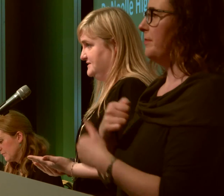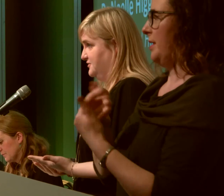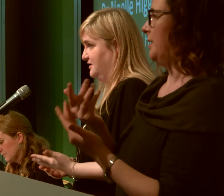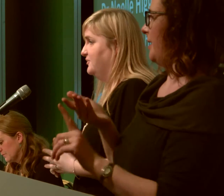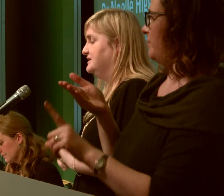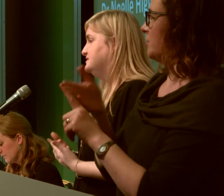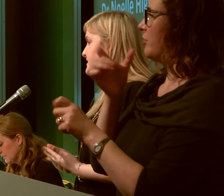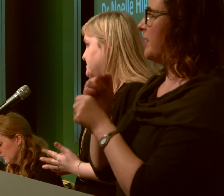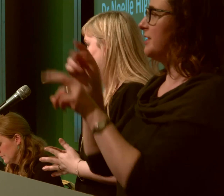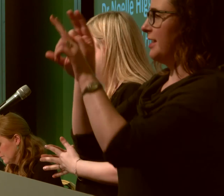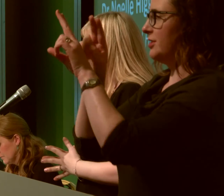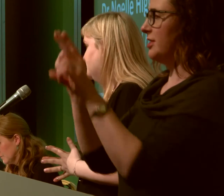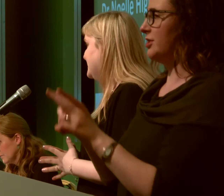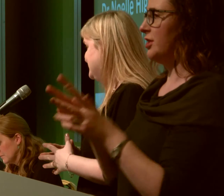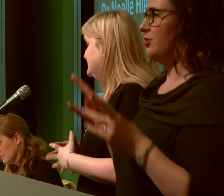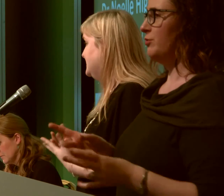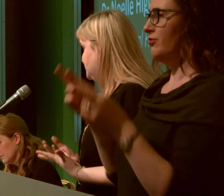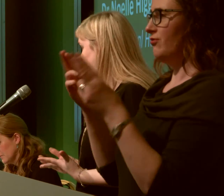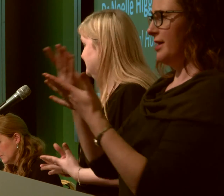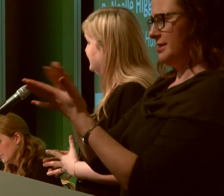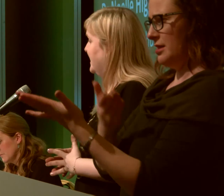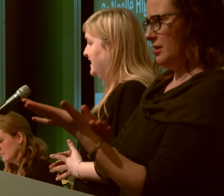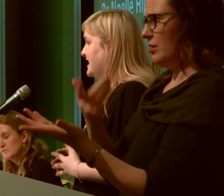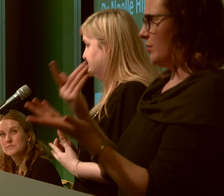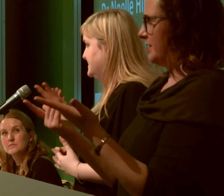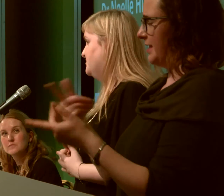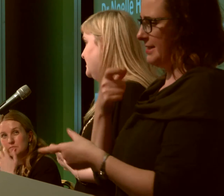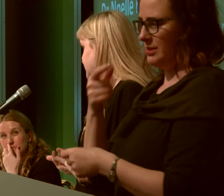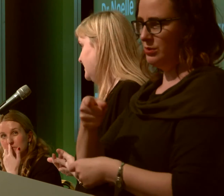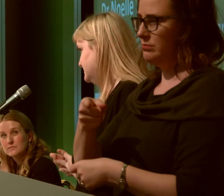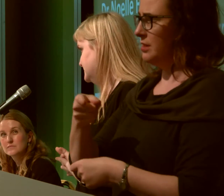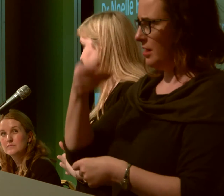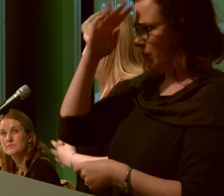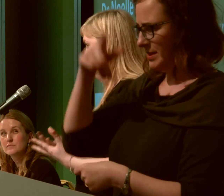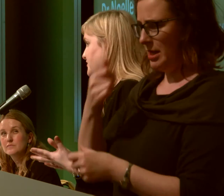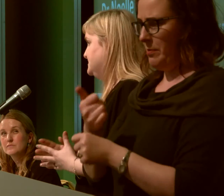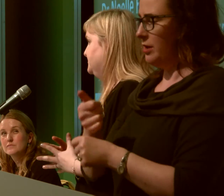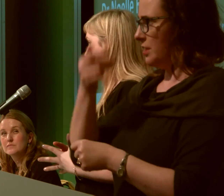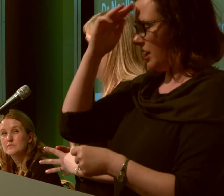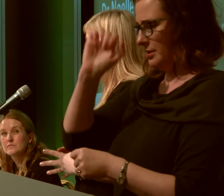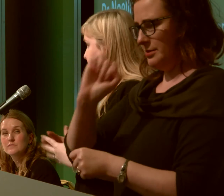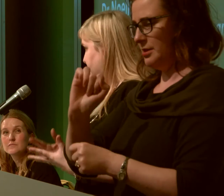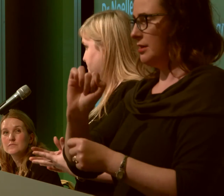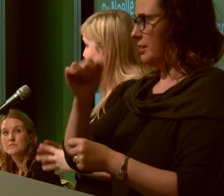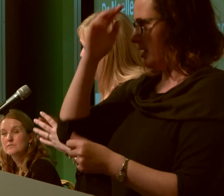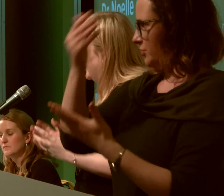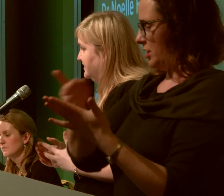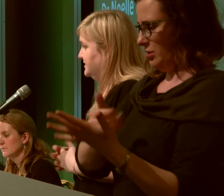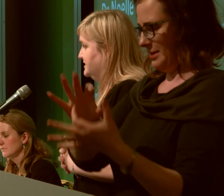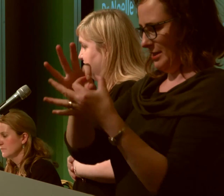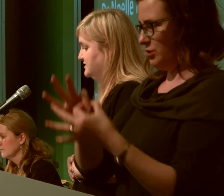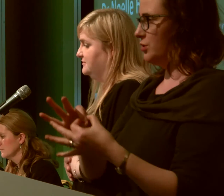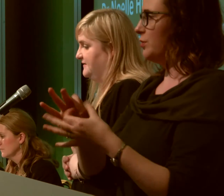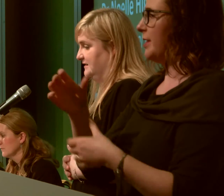human rights law and what international human rights law has to say to Ireland and has to say about Ireland's laws in relation to abortion